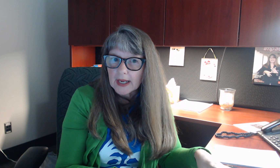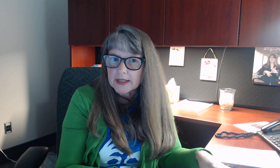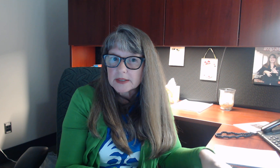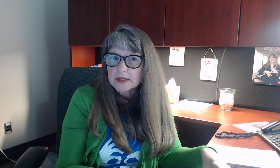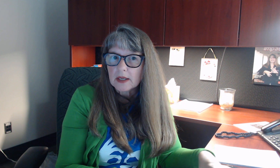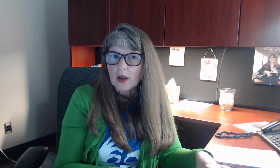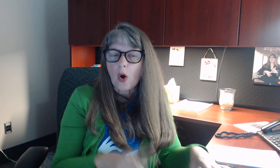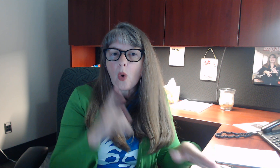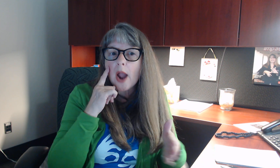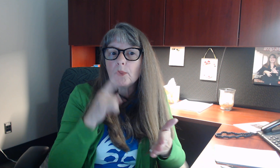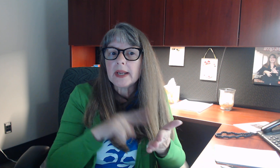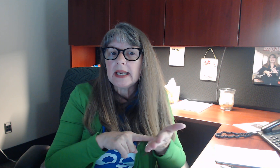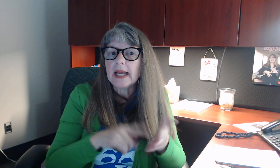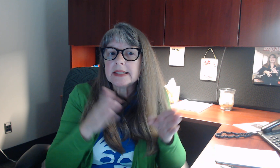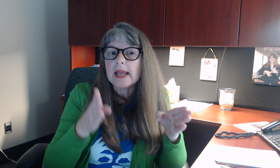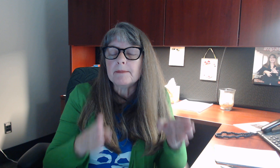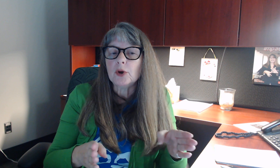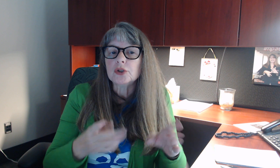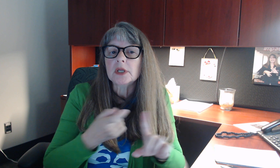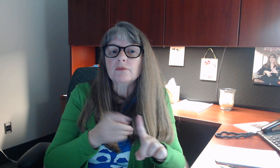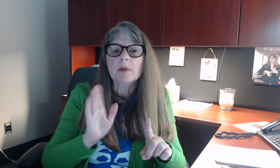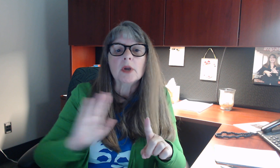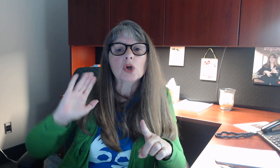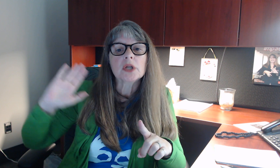recognize that person from a long time ago.